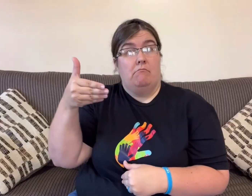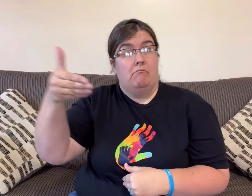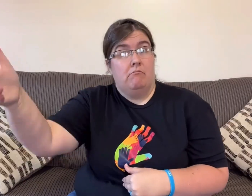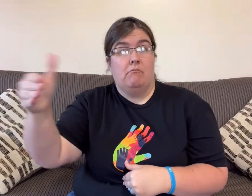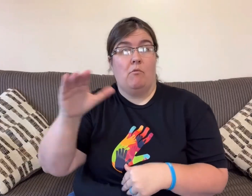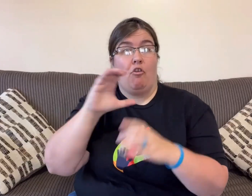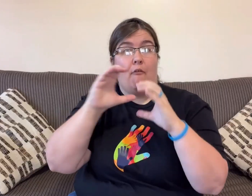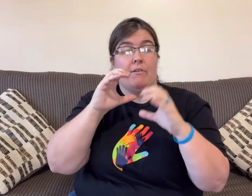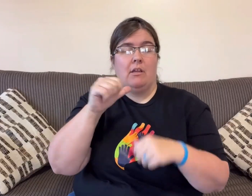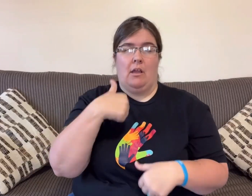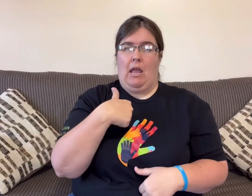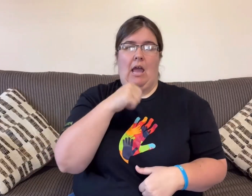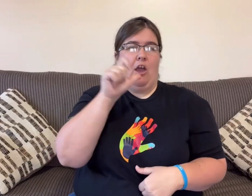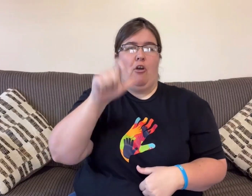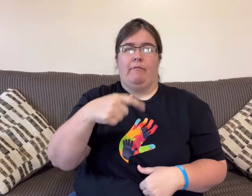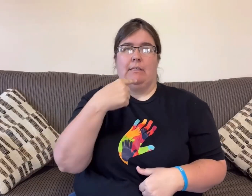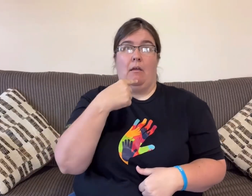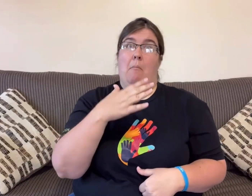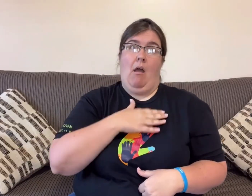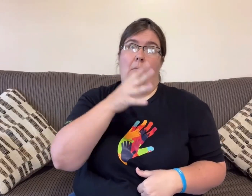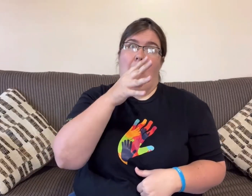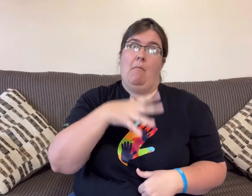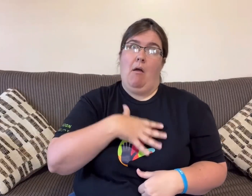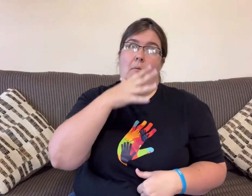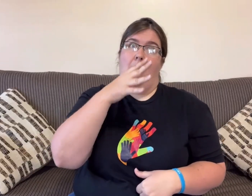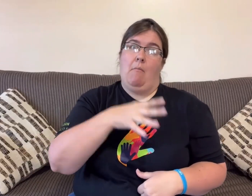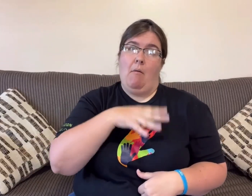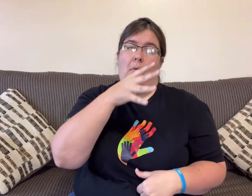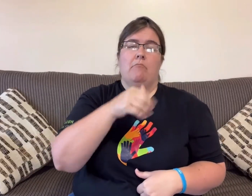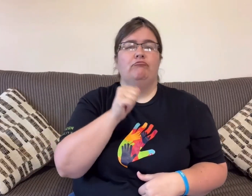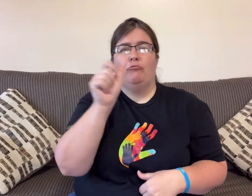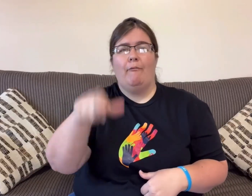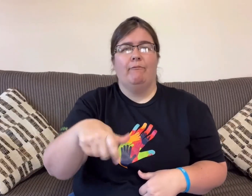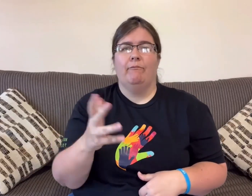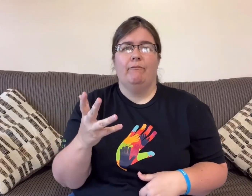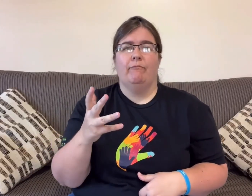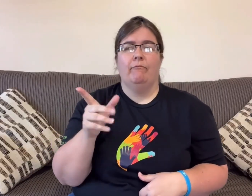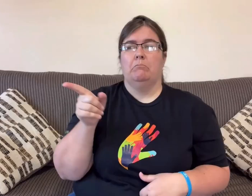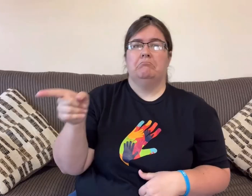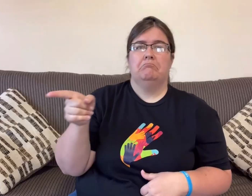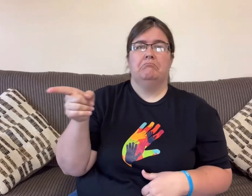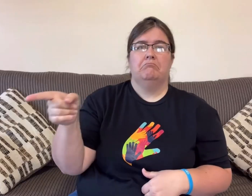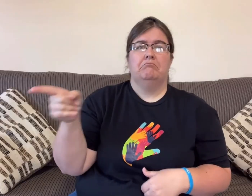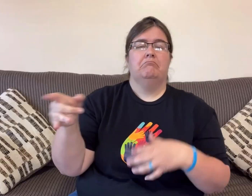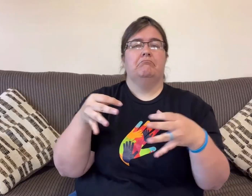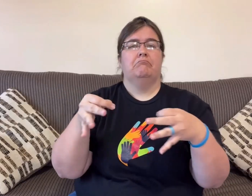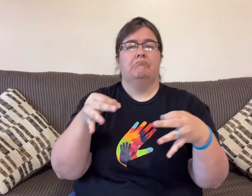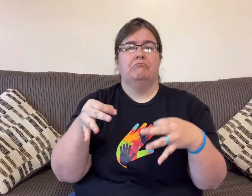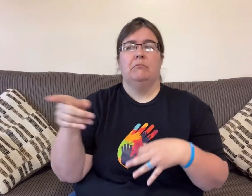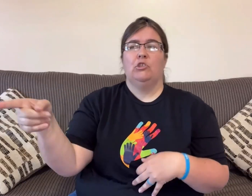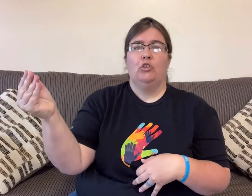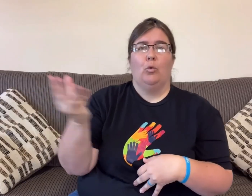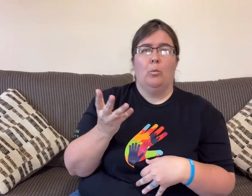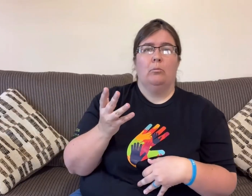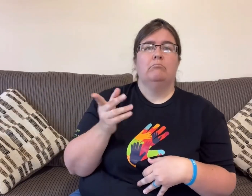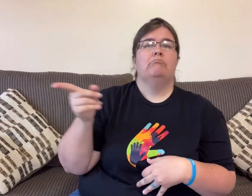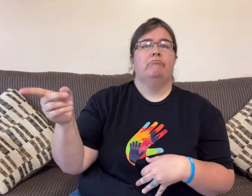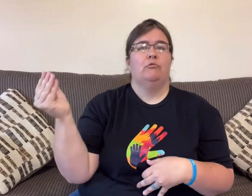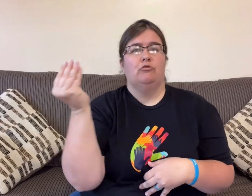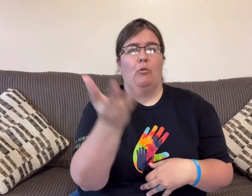conversation, I don't have to sign my mom, my mom, my mom, my mom every time. I just point to the same place on my right and use directional verbs.